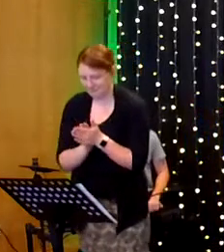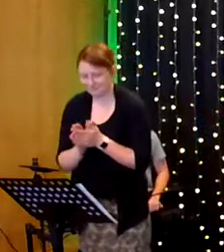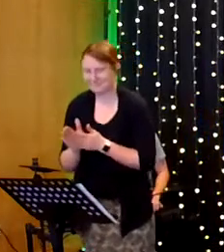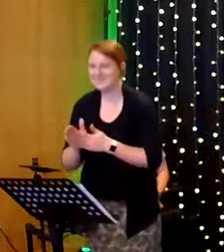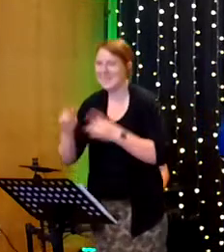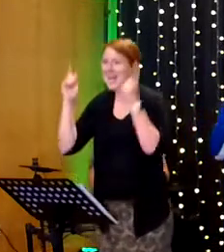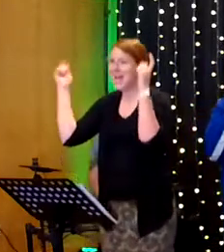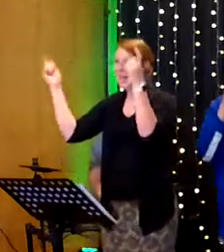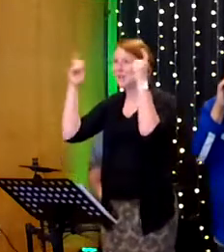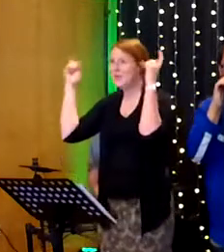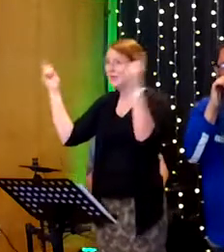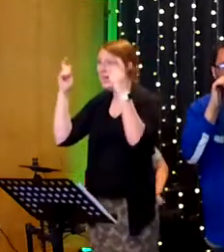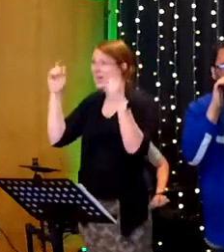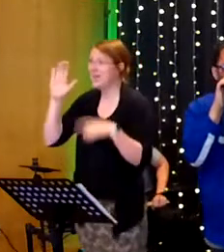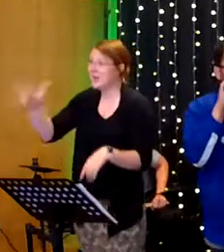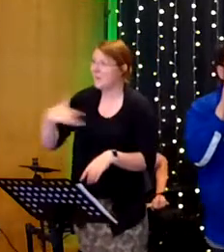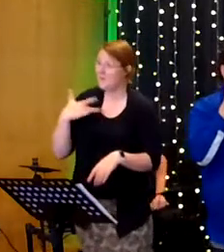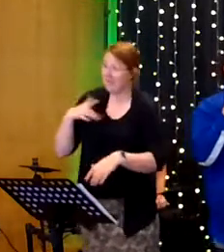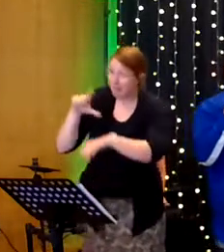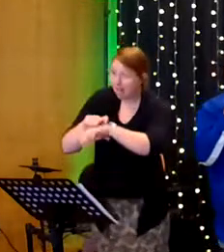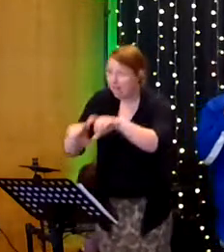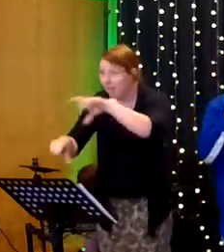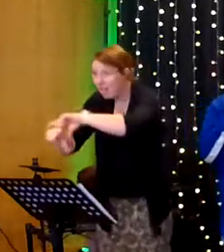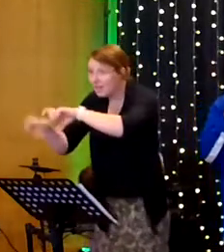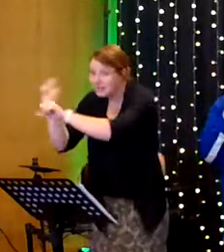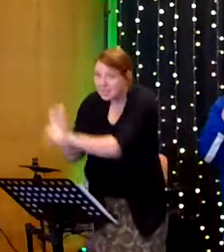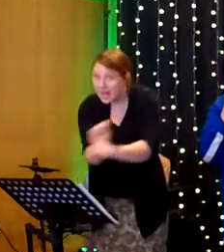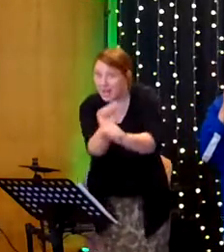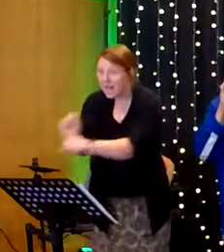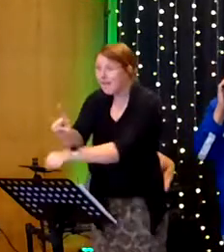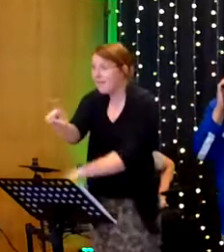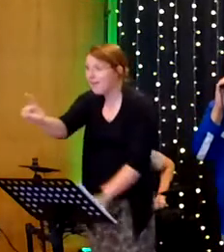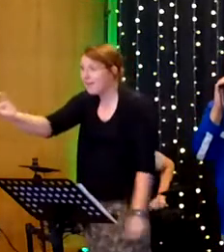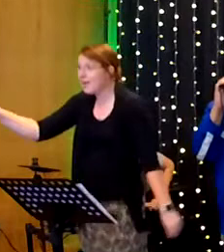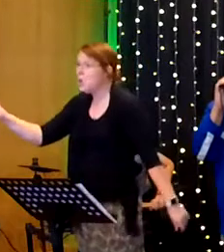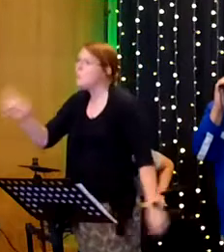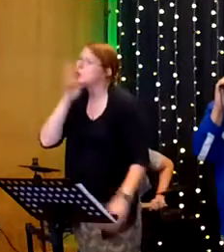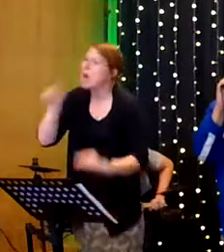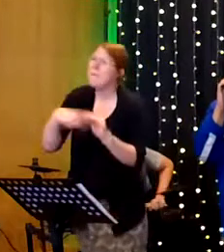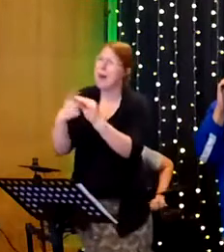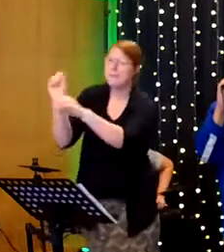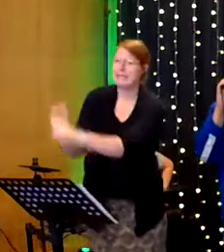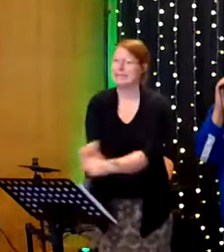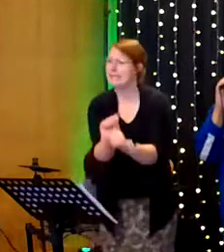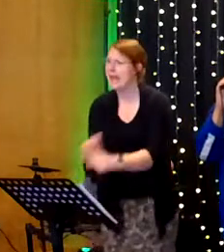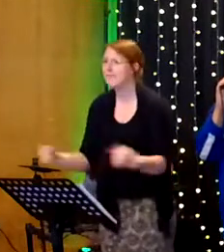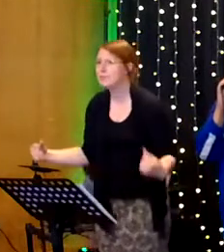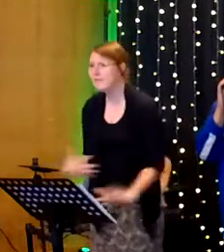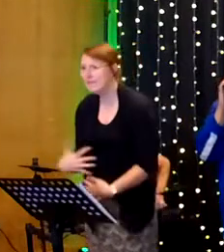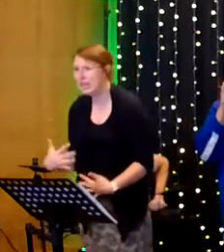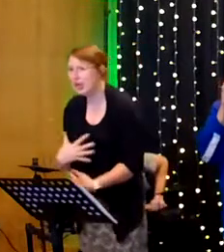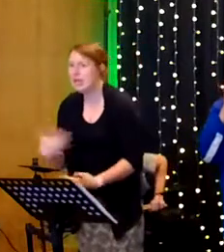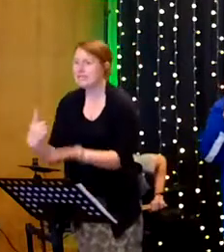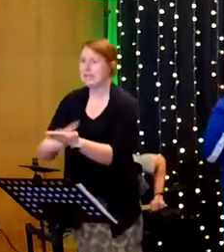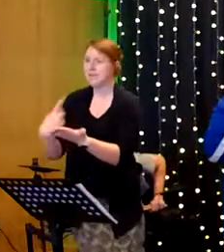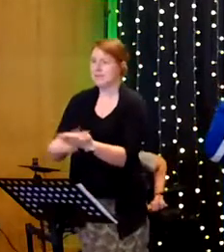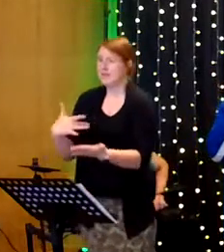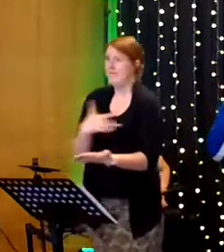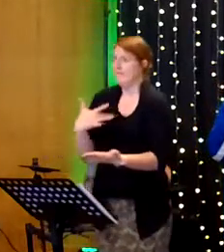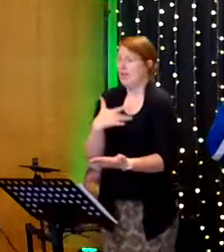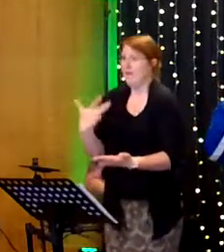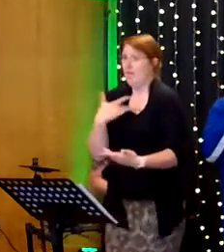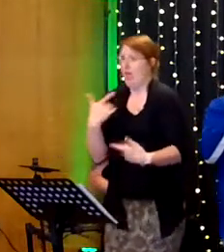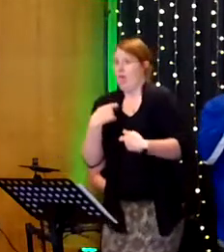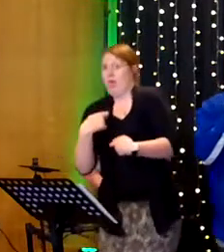That fear shackle you. And that song, we talk about being a slave to fear and how sometimes fear shackles us